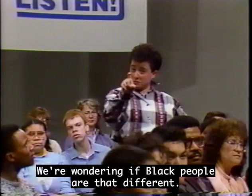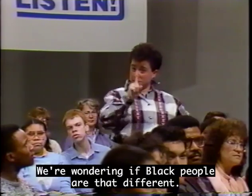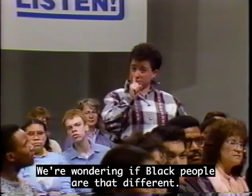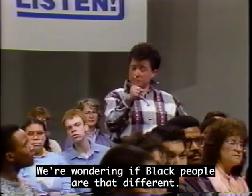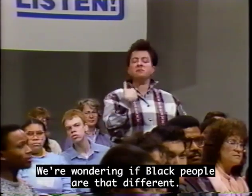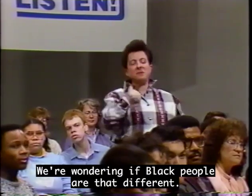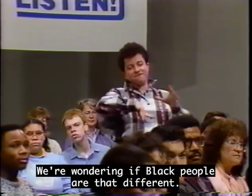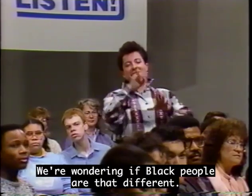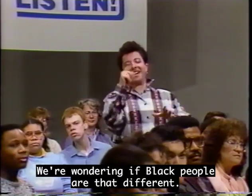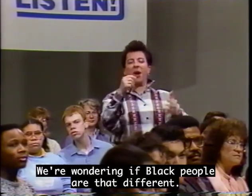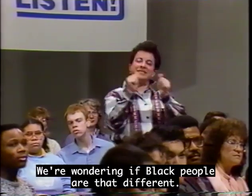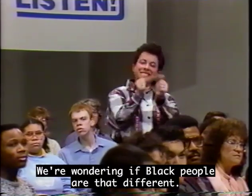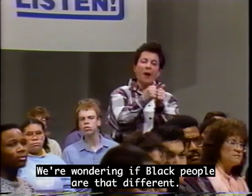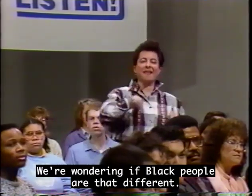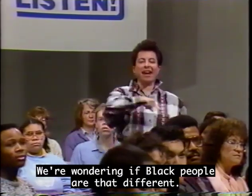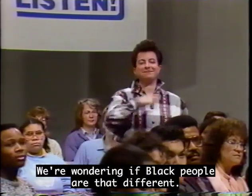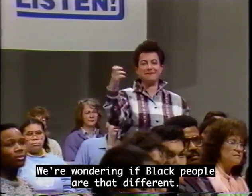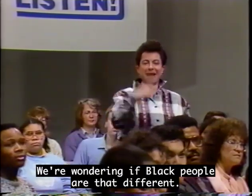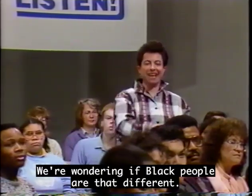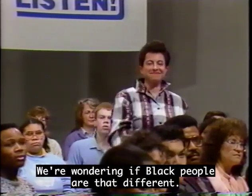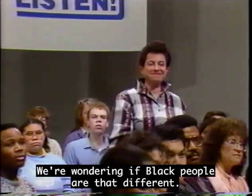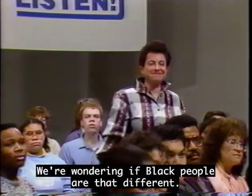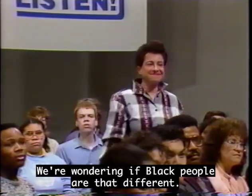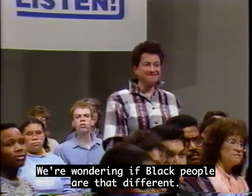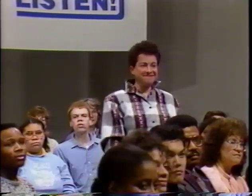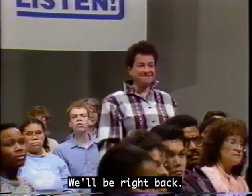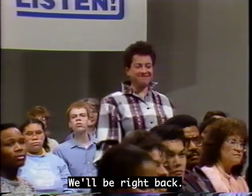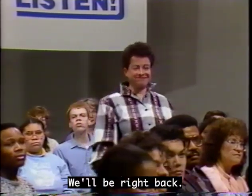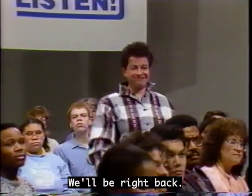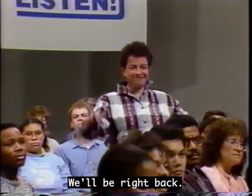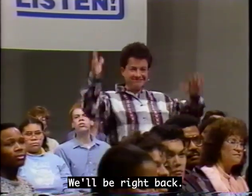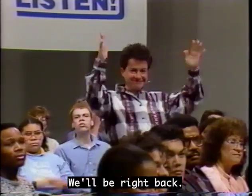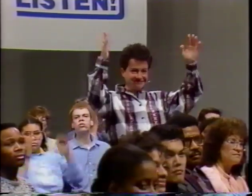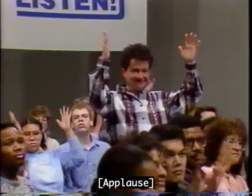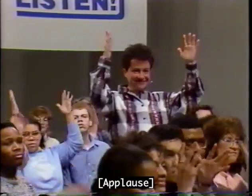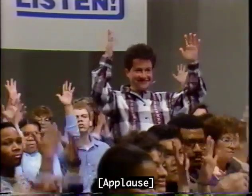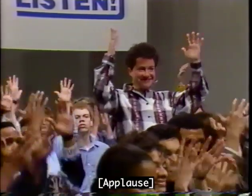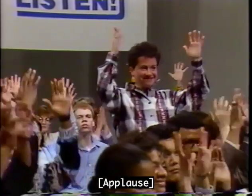We're wondering if black people are that different. We'll be right back.